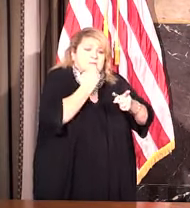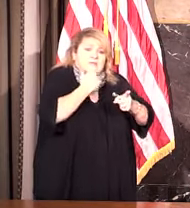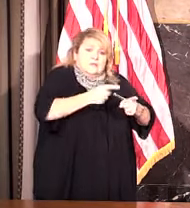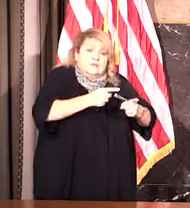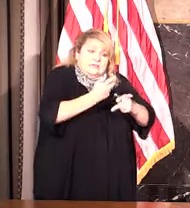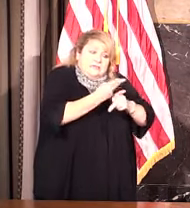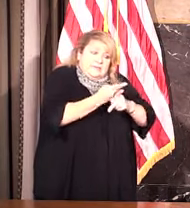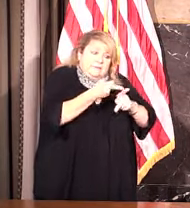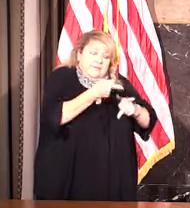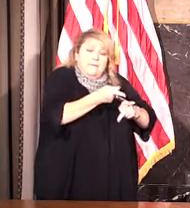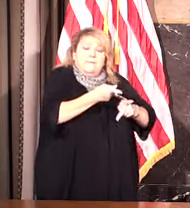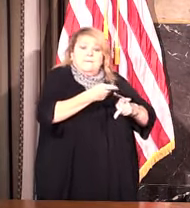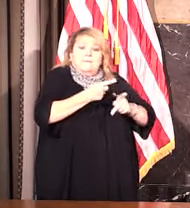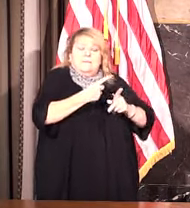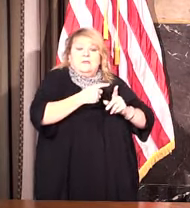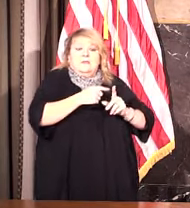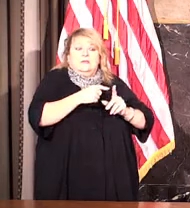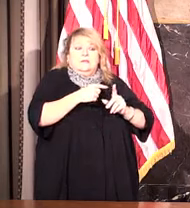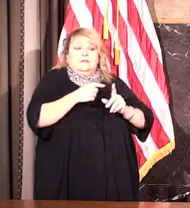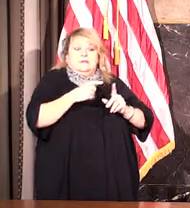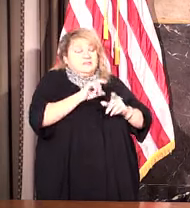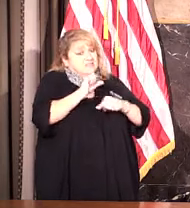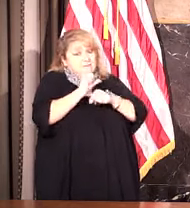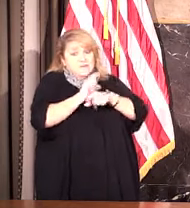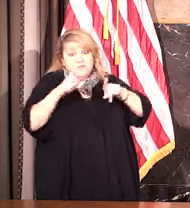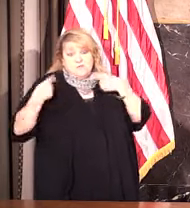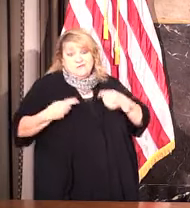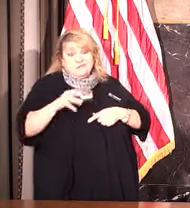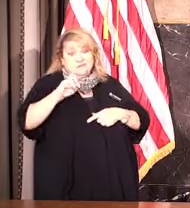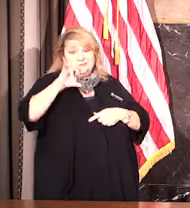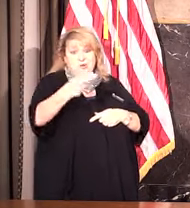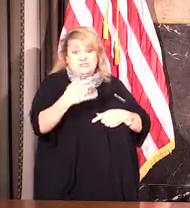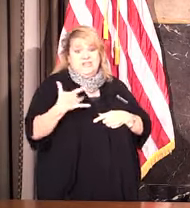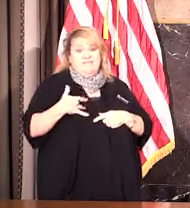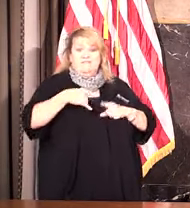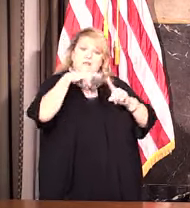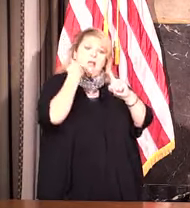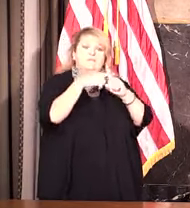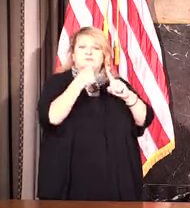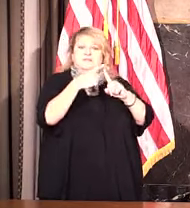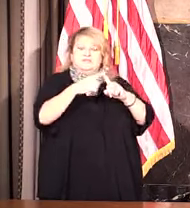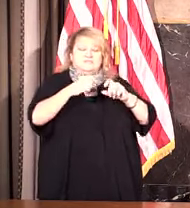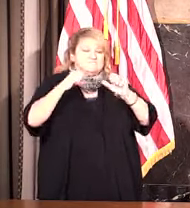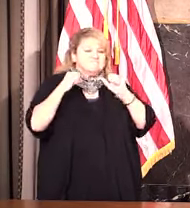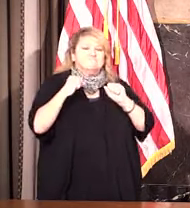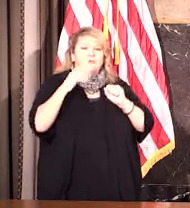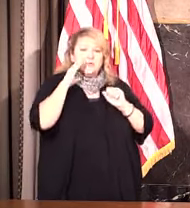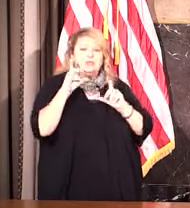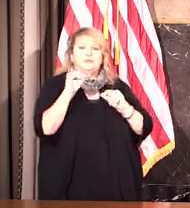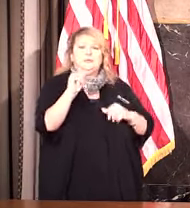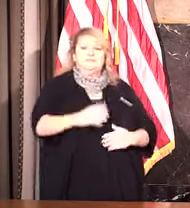And I'm optimistic that we're going to get that done. So I'll see you on Tuesday of next week. Thank you.